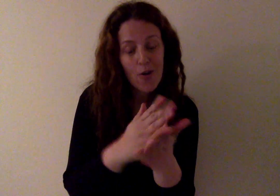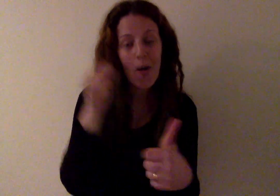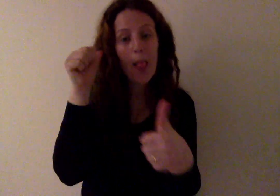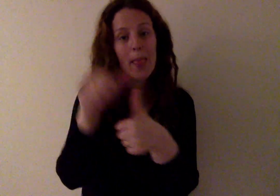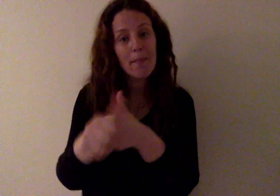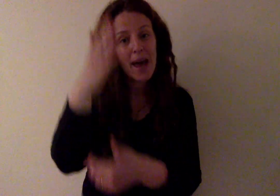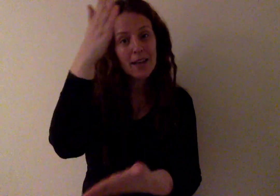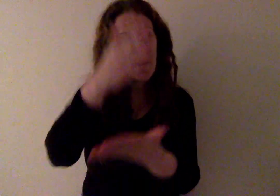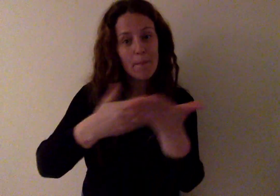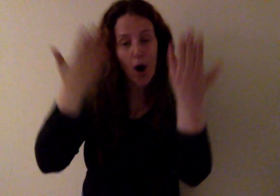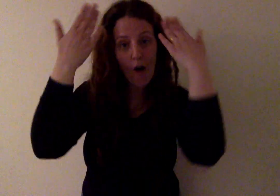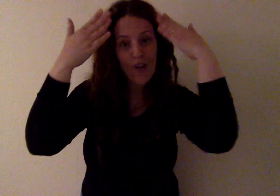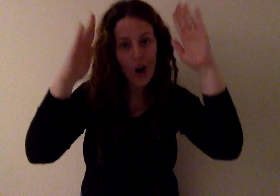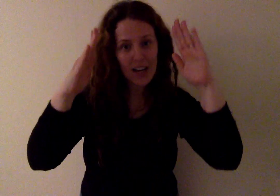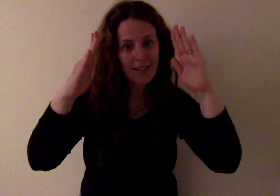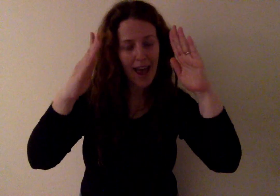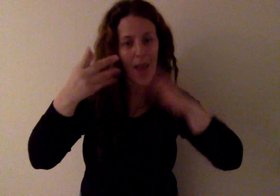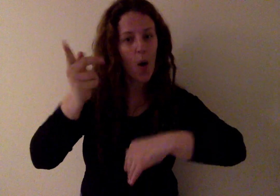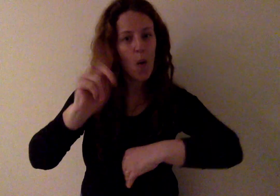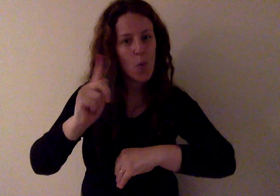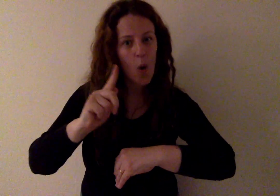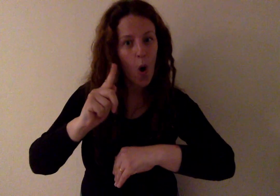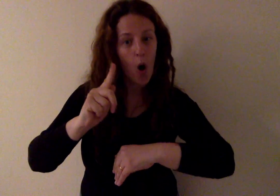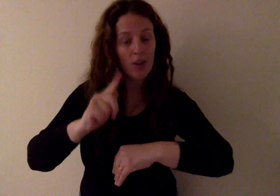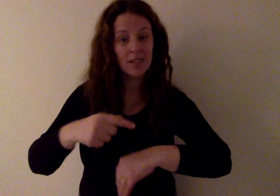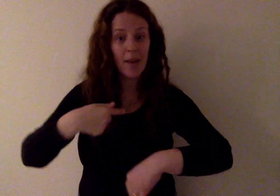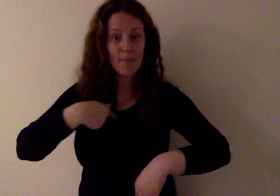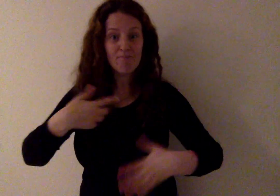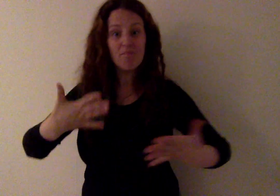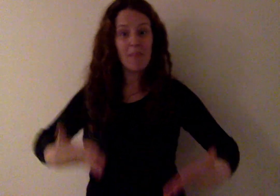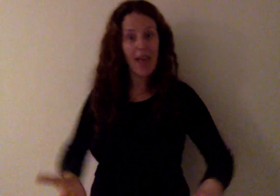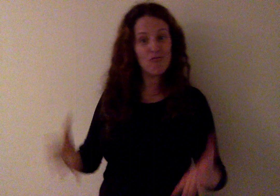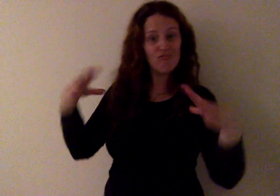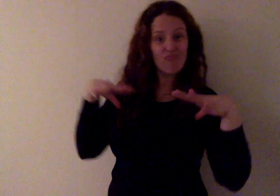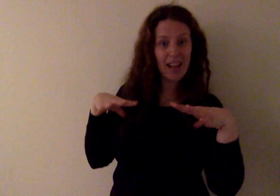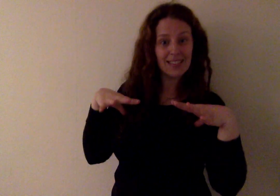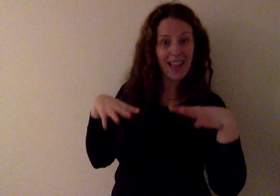resting yourself as to see all the other fellows busy working.